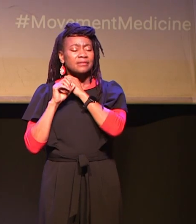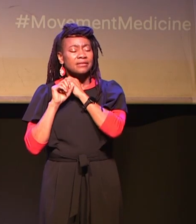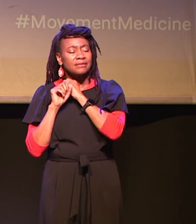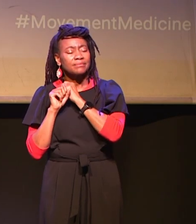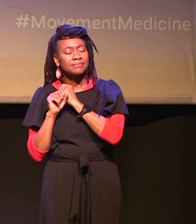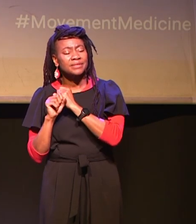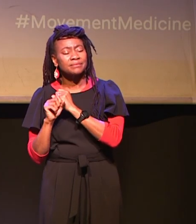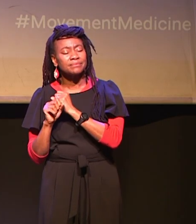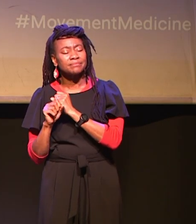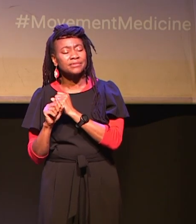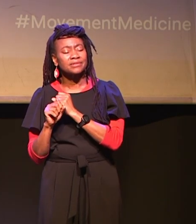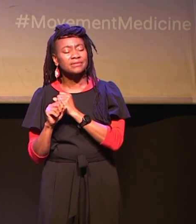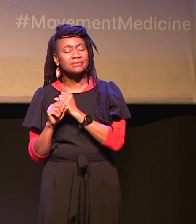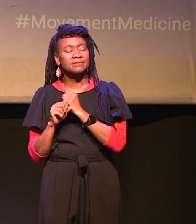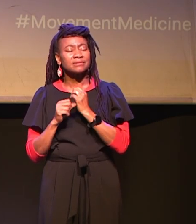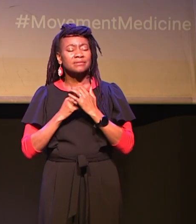love, purpose.